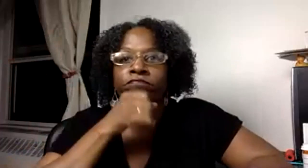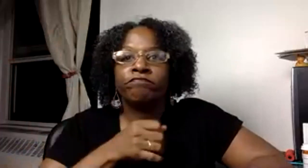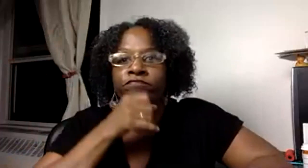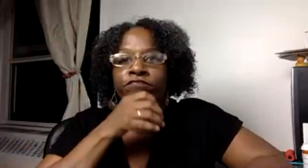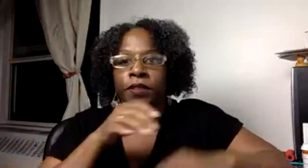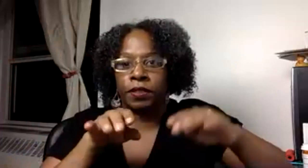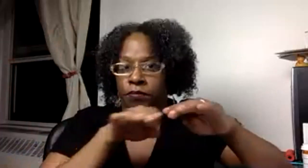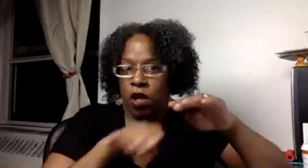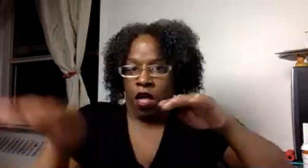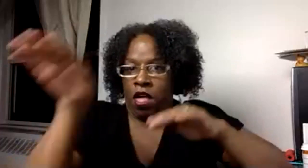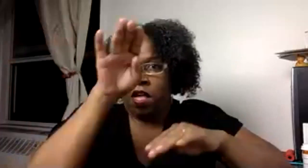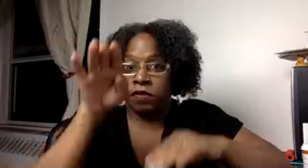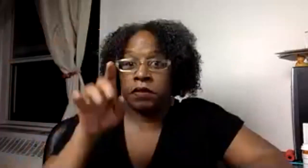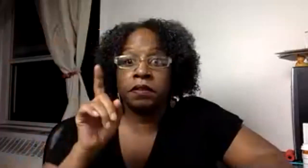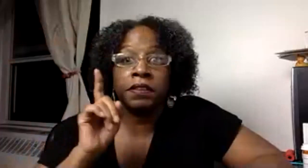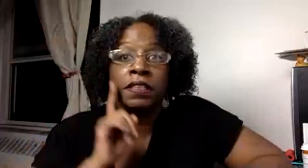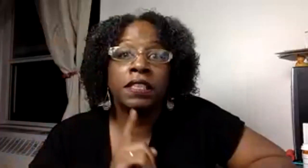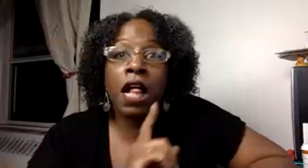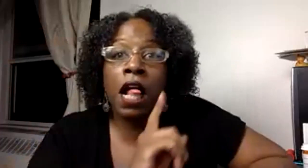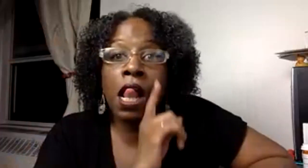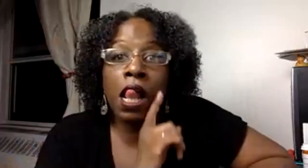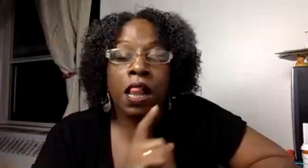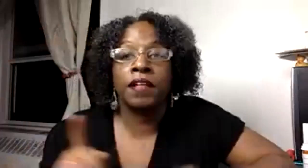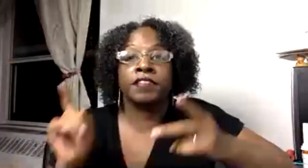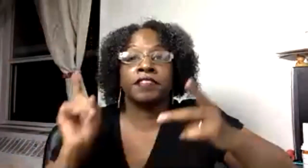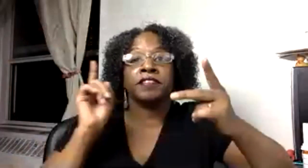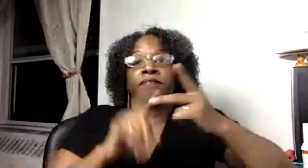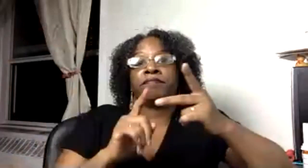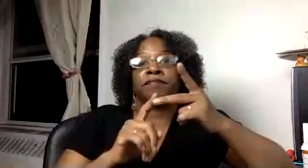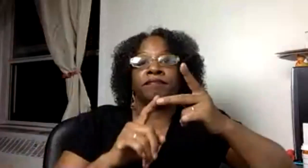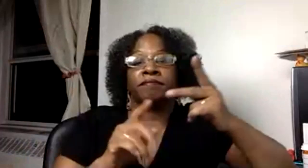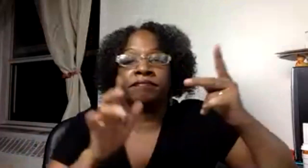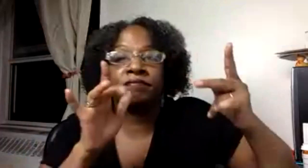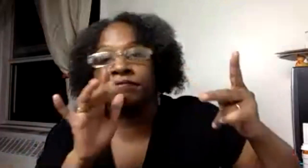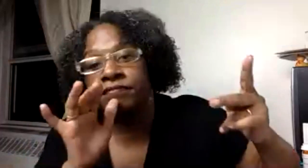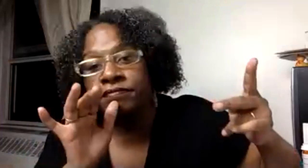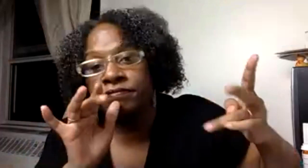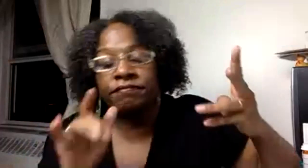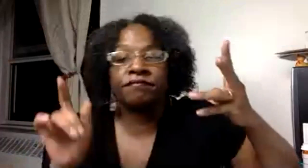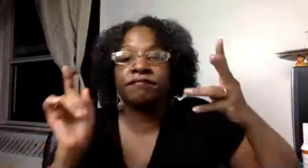Alert. If you're over the age of 40, they want to invite you to a singles only Zoom